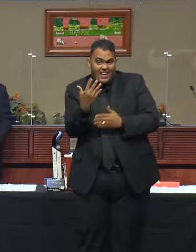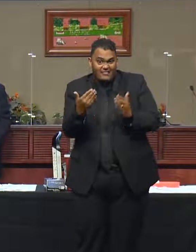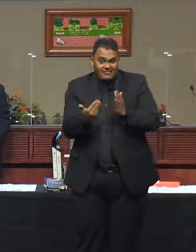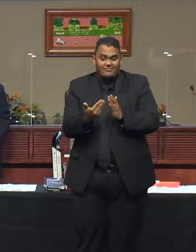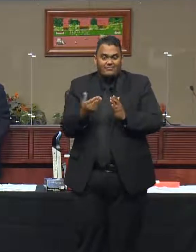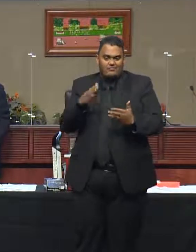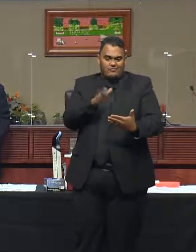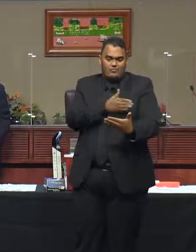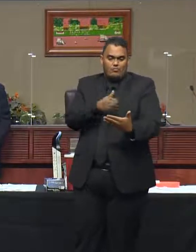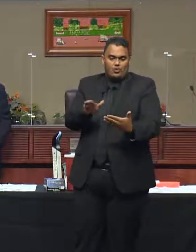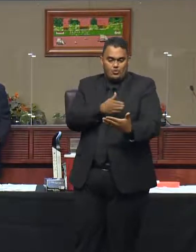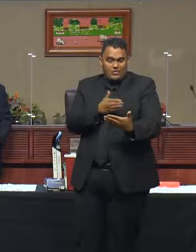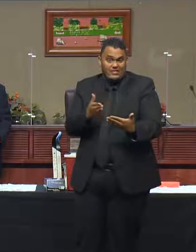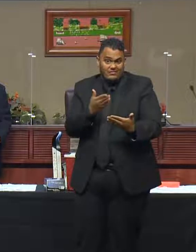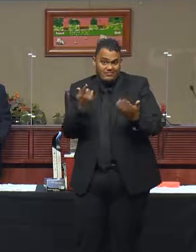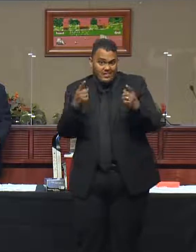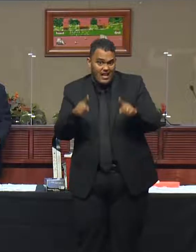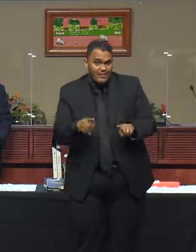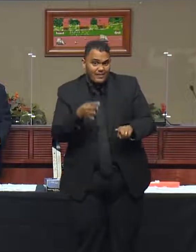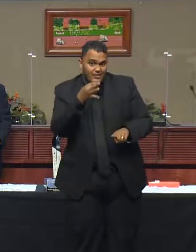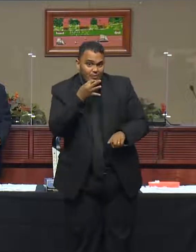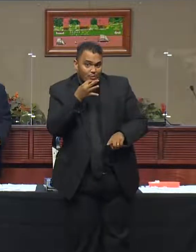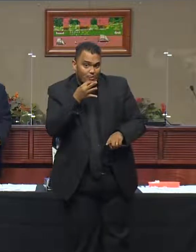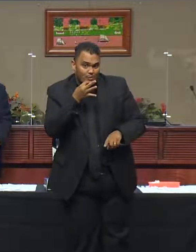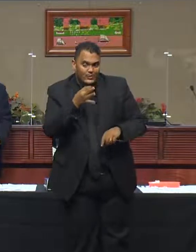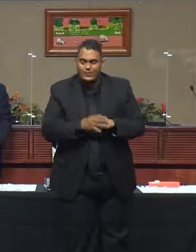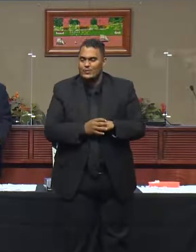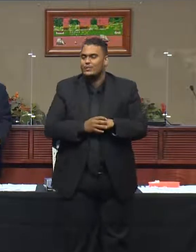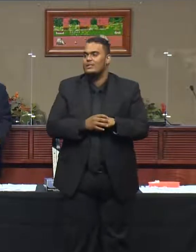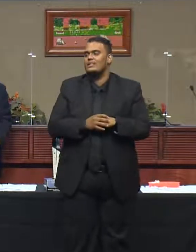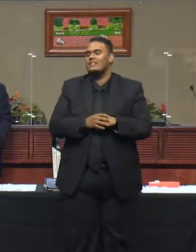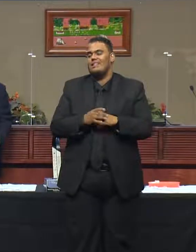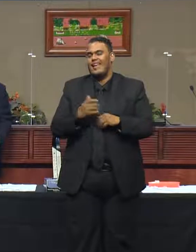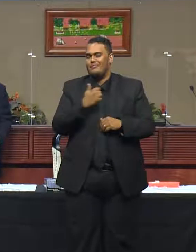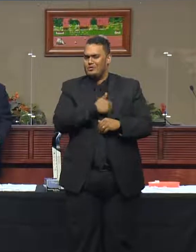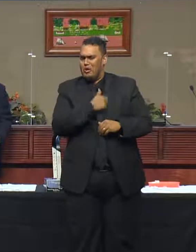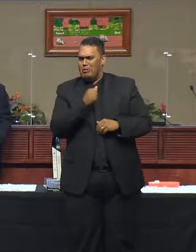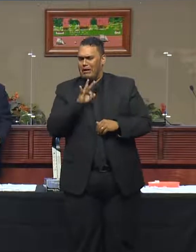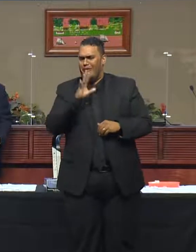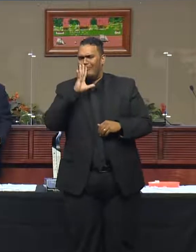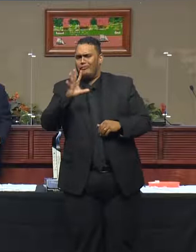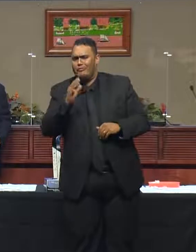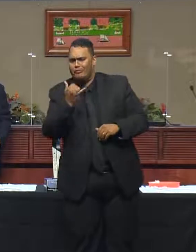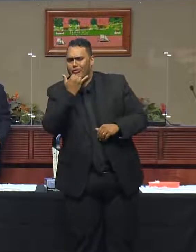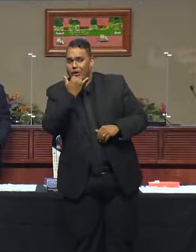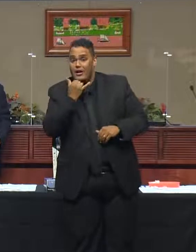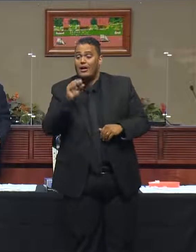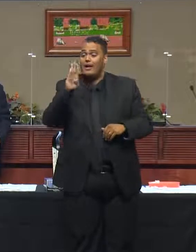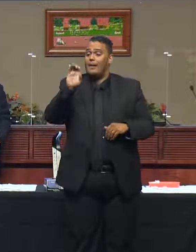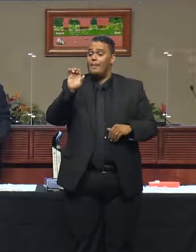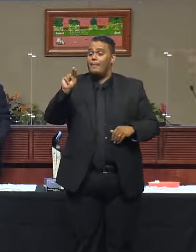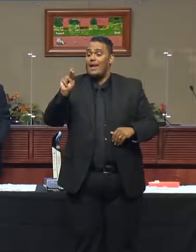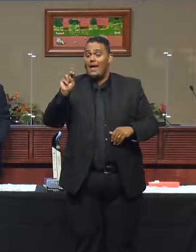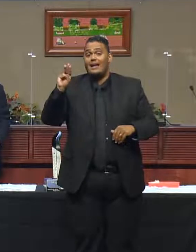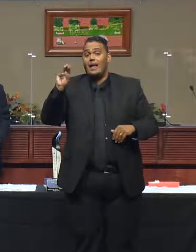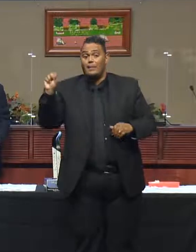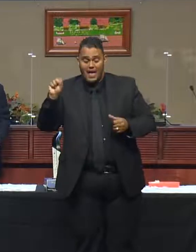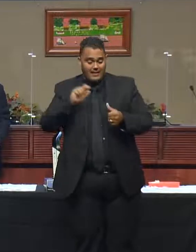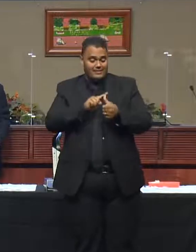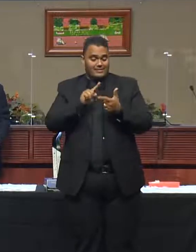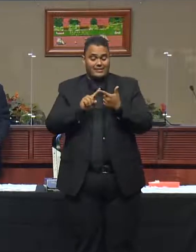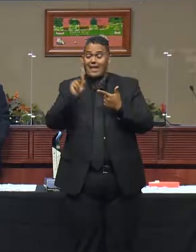if I mispronounce them, I apologize about that, but Banda MS, Kane Brown,